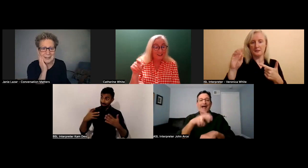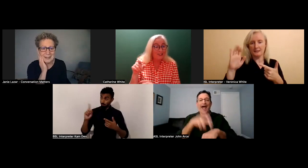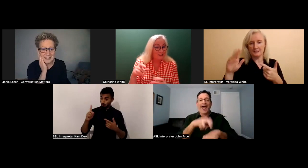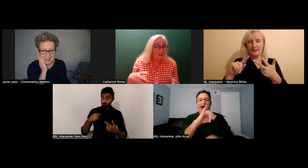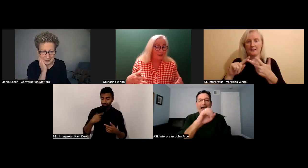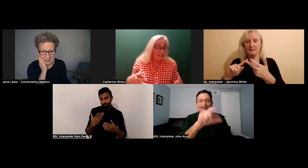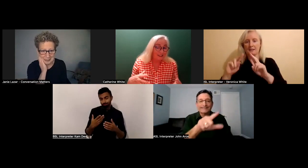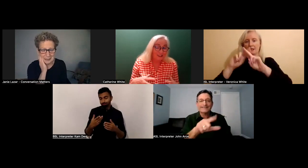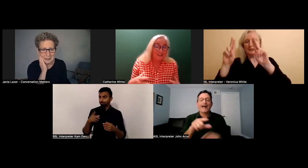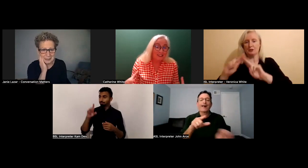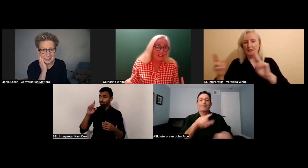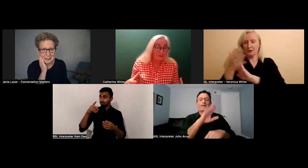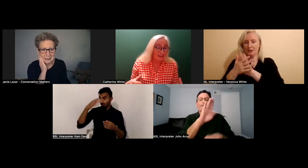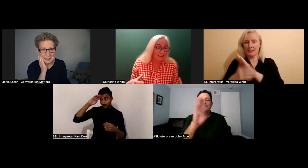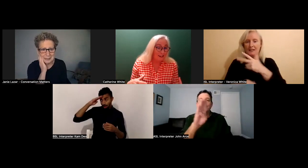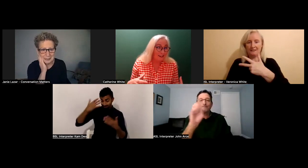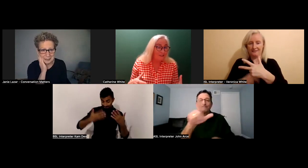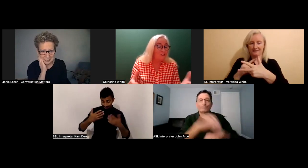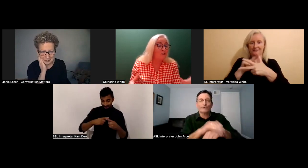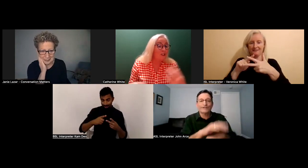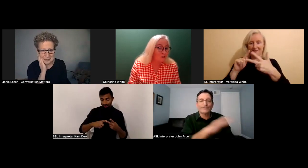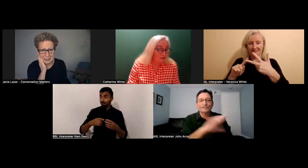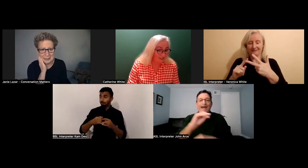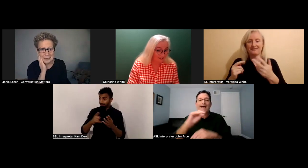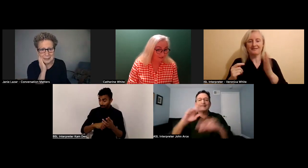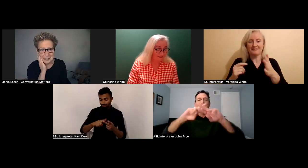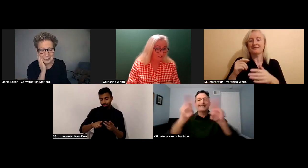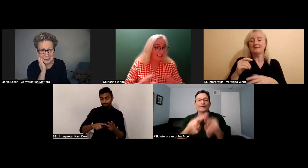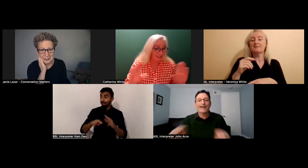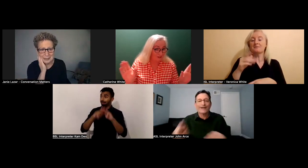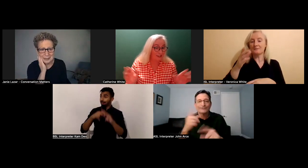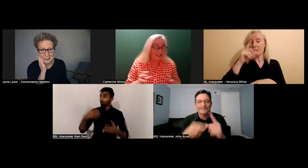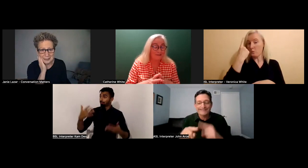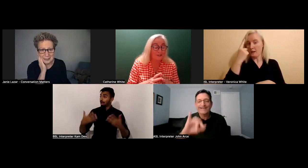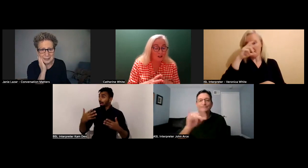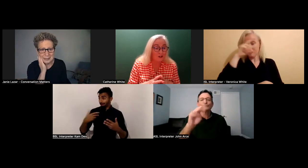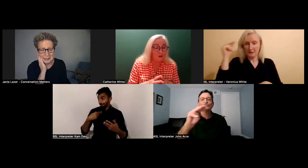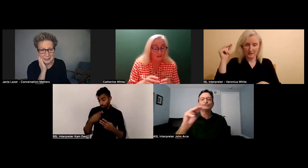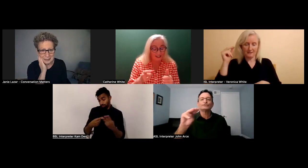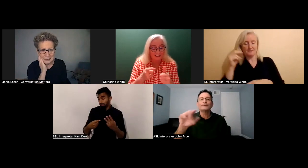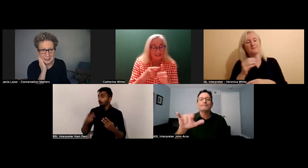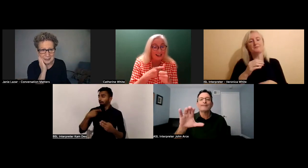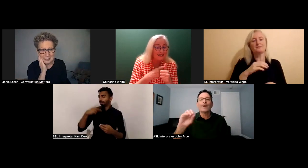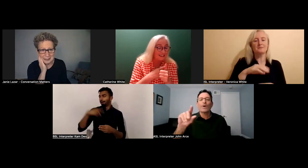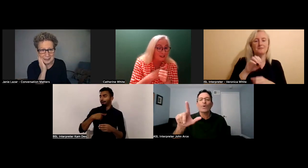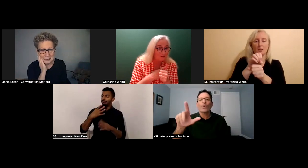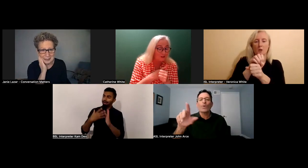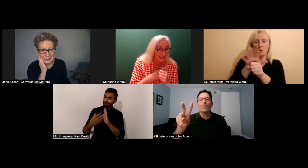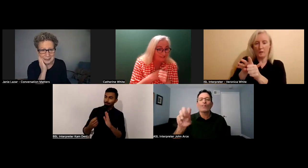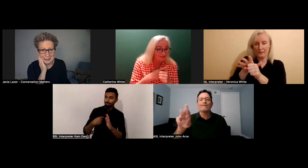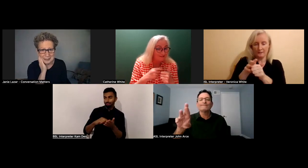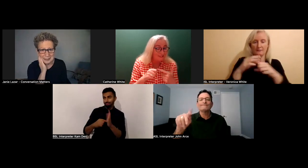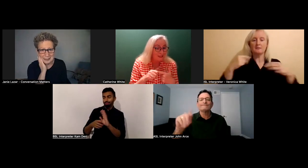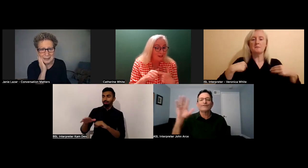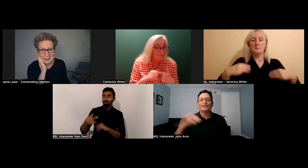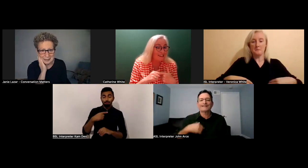sign. So there are days when, during COVID, I'll give you one example. During COVID, I did ISL in the